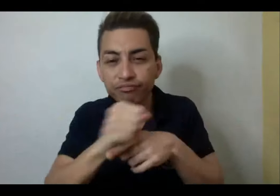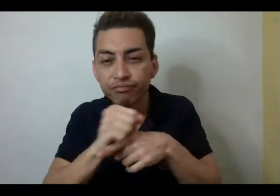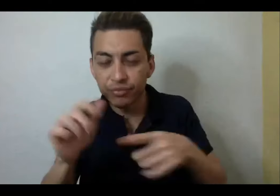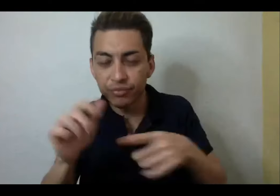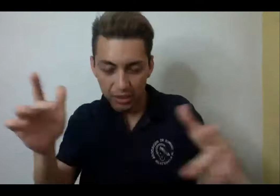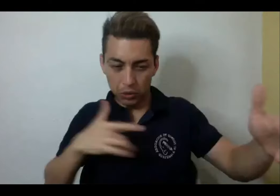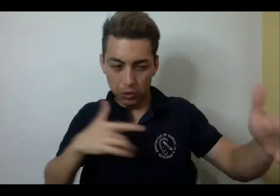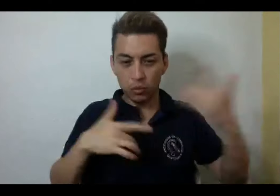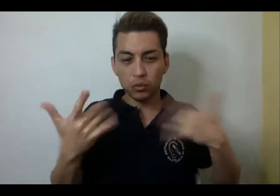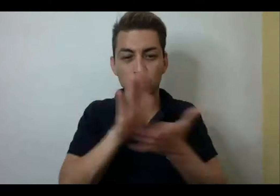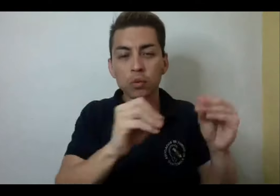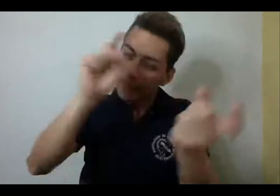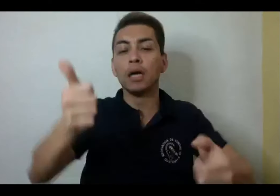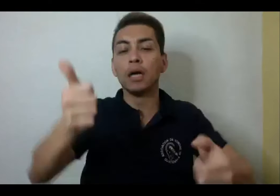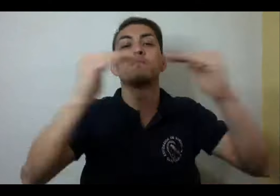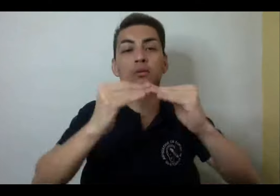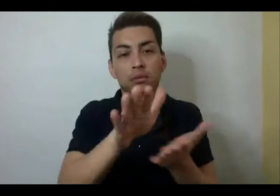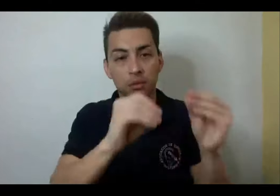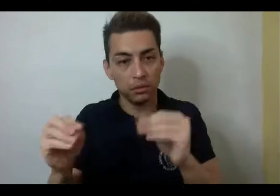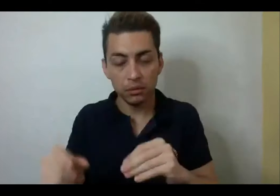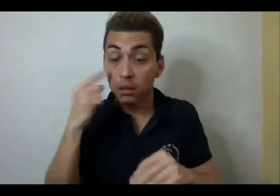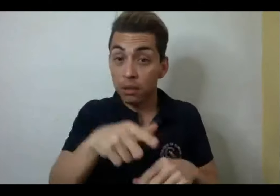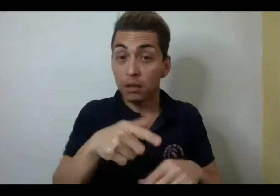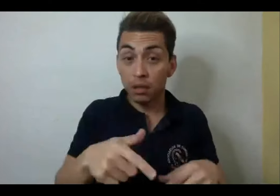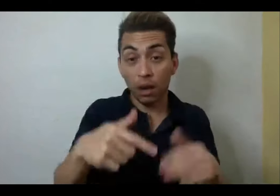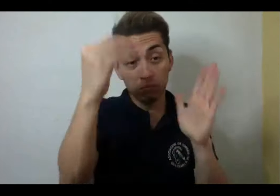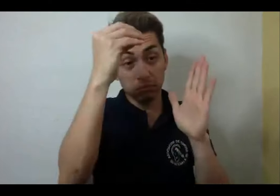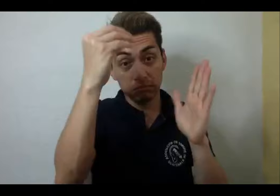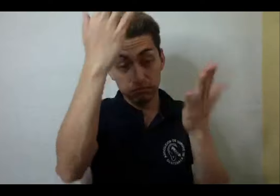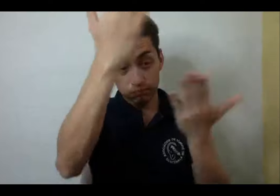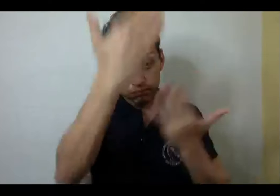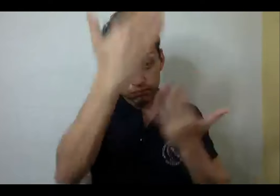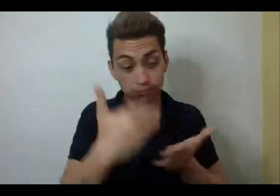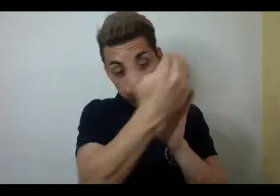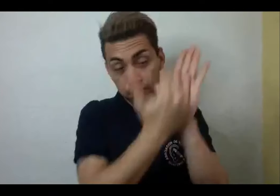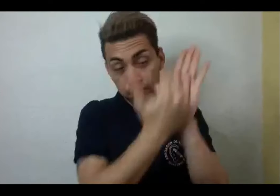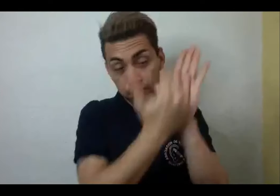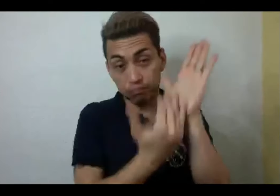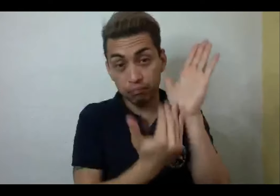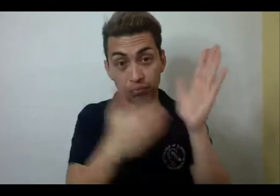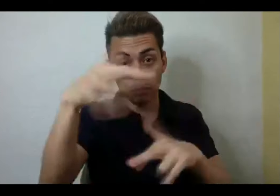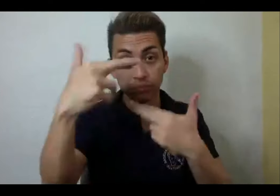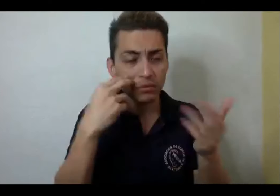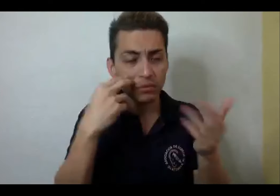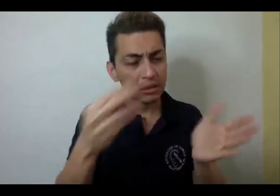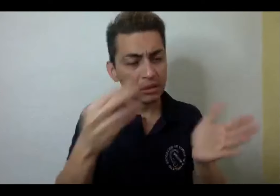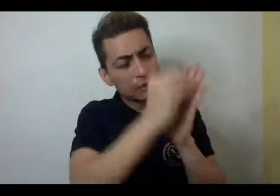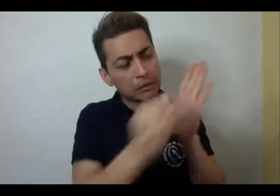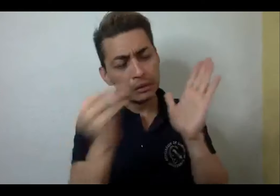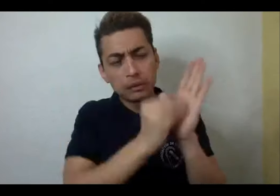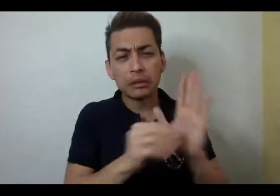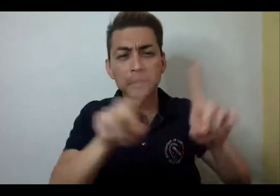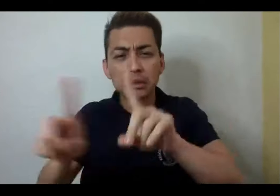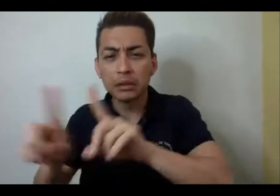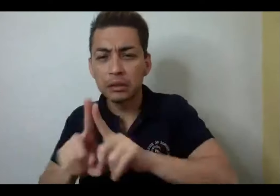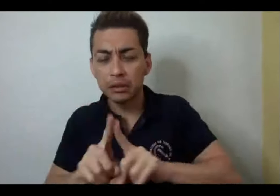This report collects and presents information that can help us rethink our education system. The report